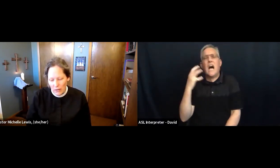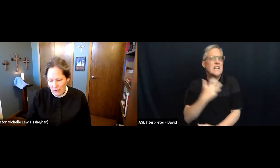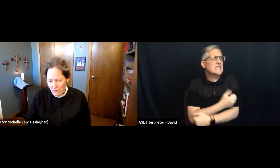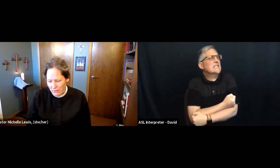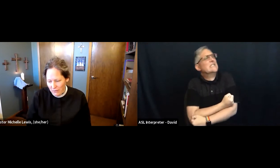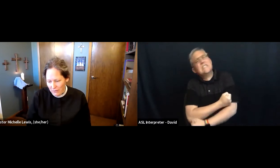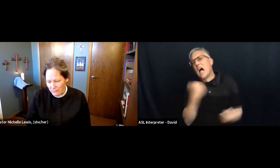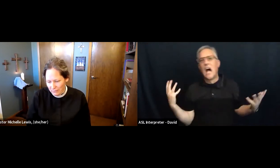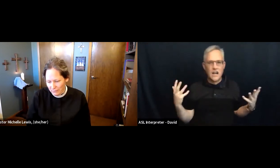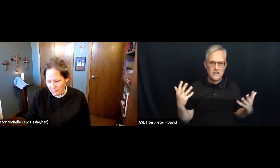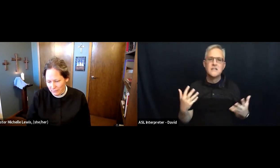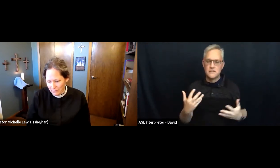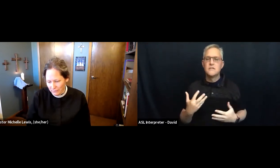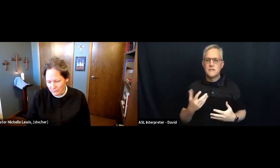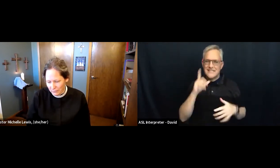and grief.